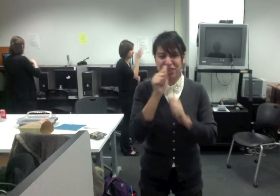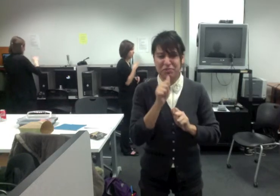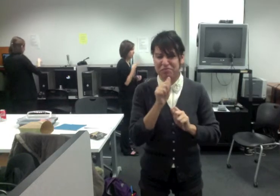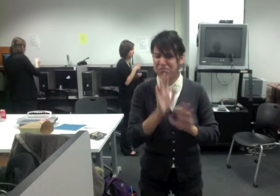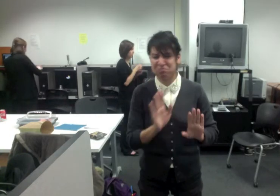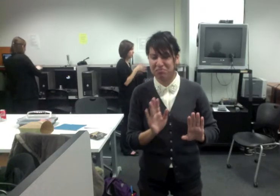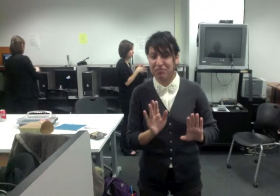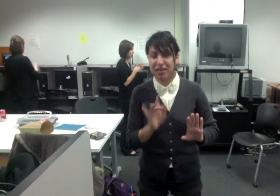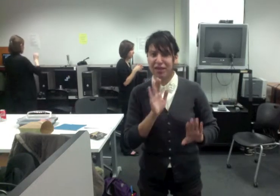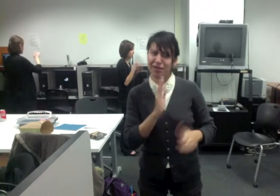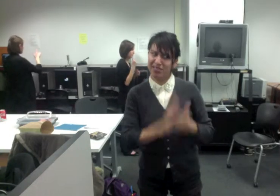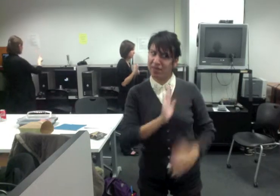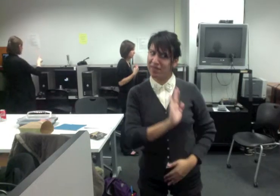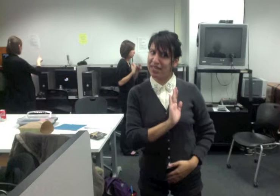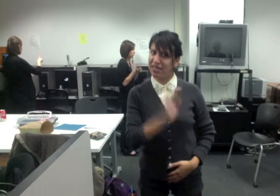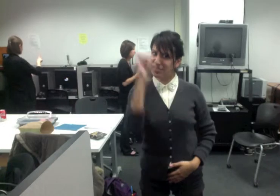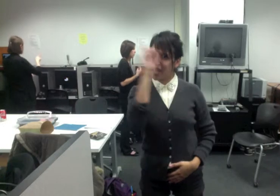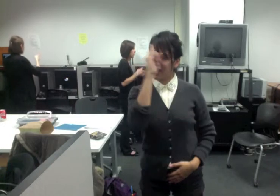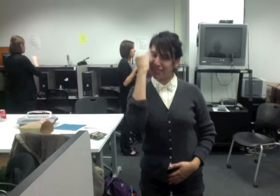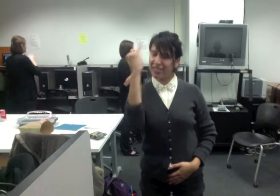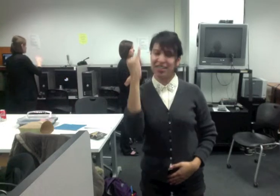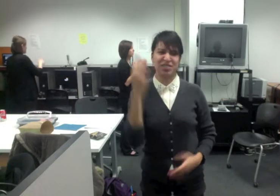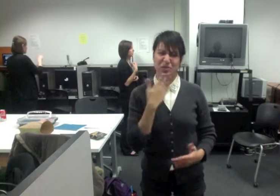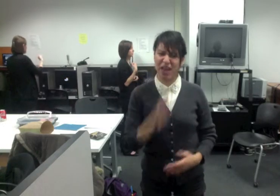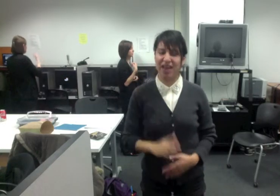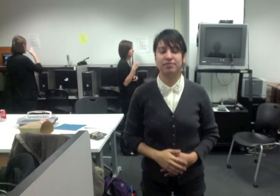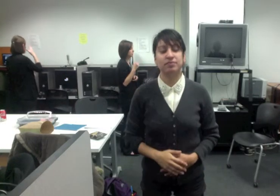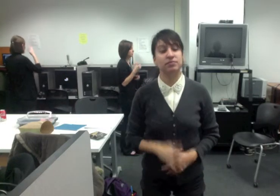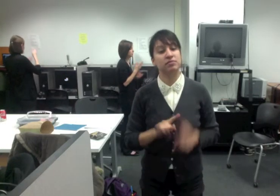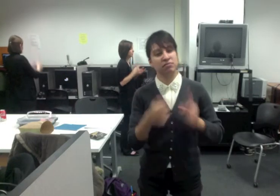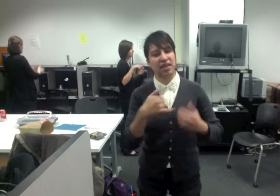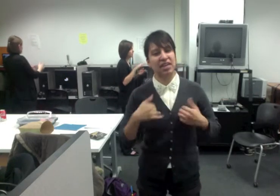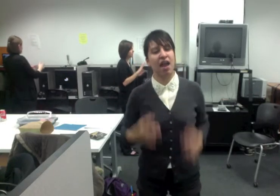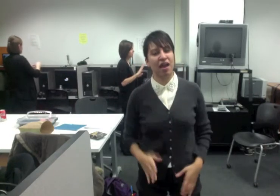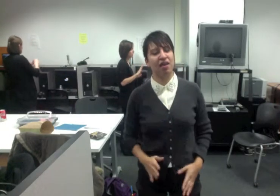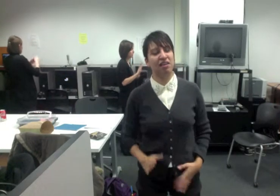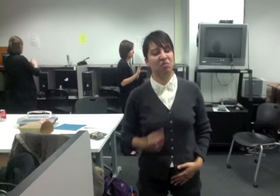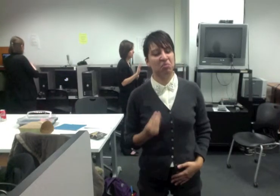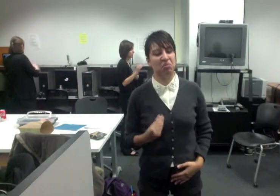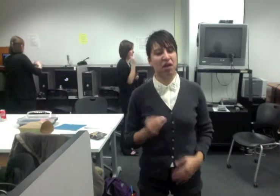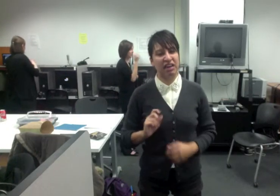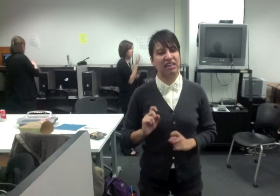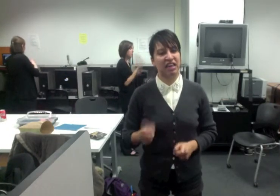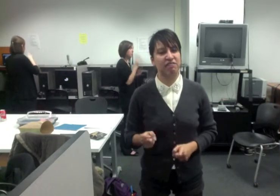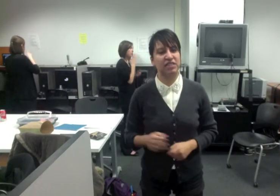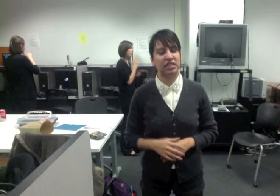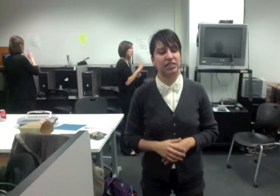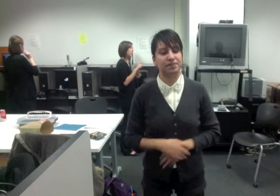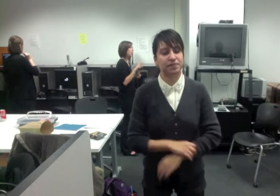were bad, but he had a gift. He didn't go around telling people what needed to change in America. He went around and told people